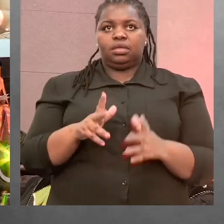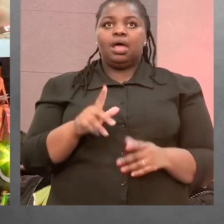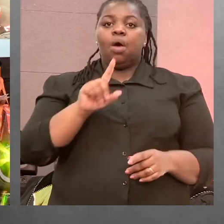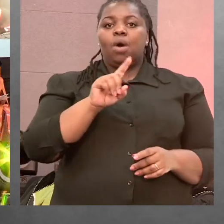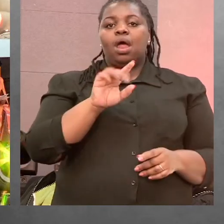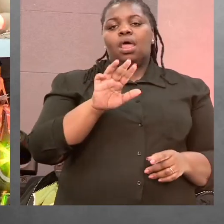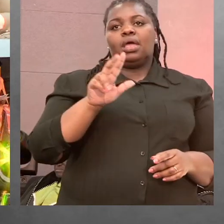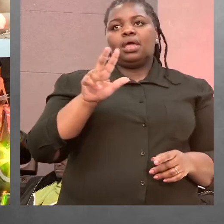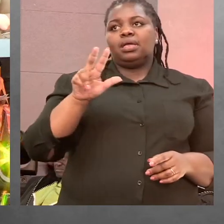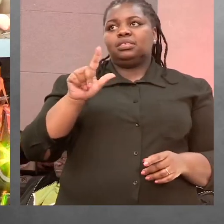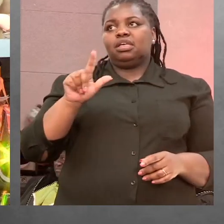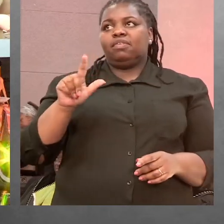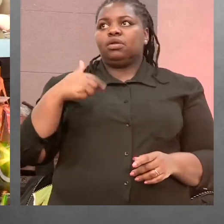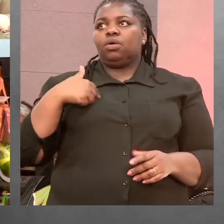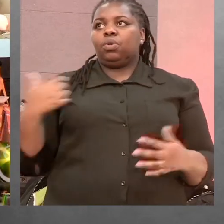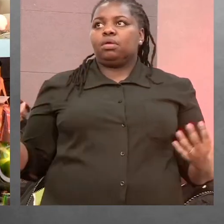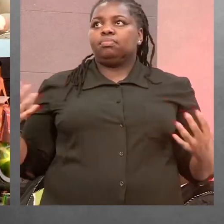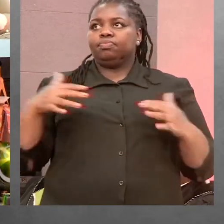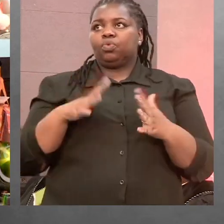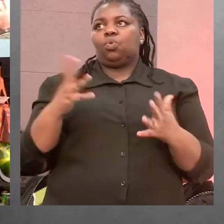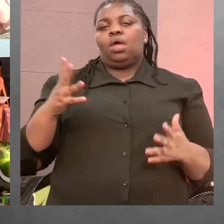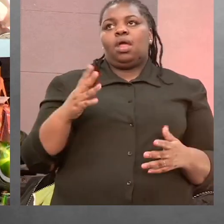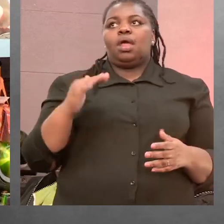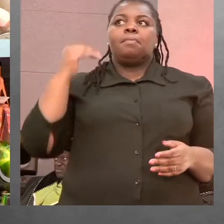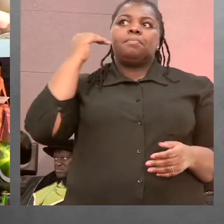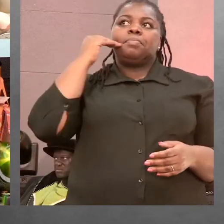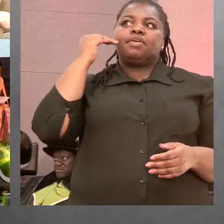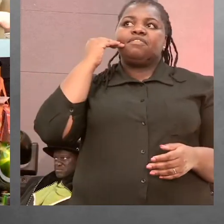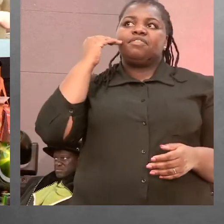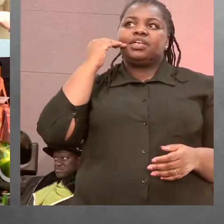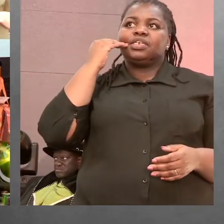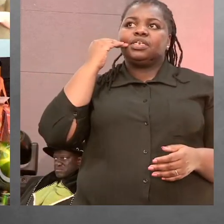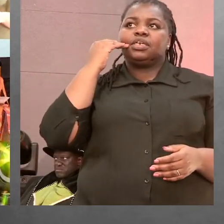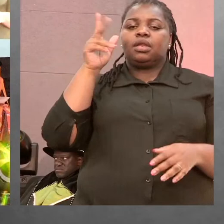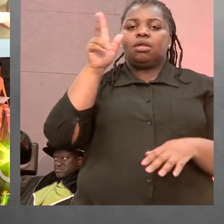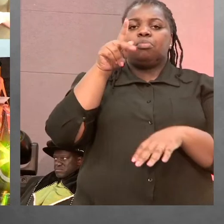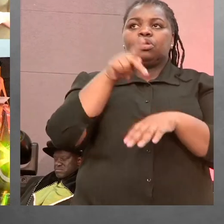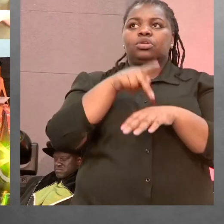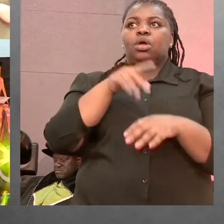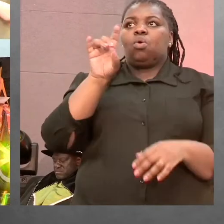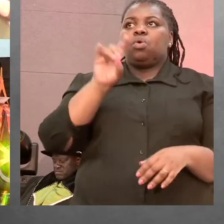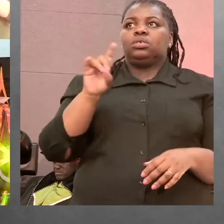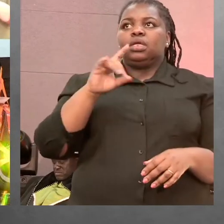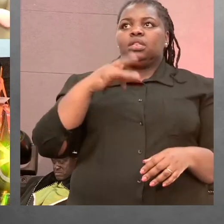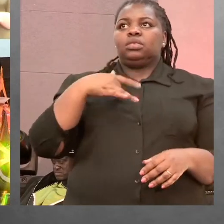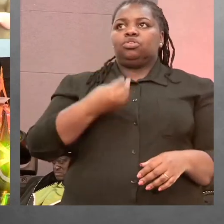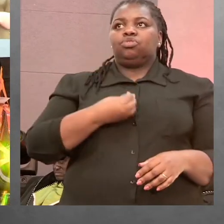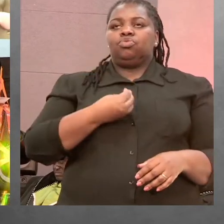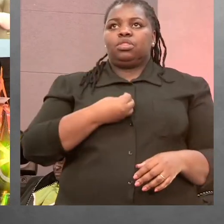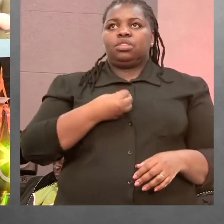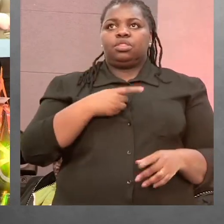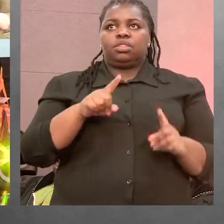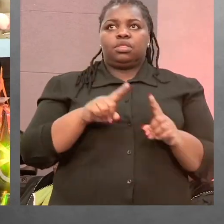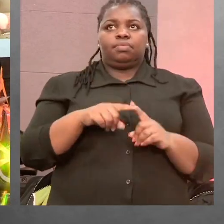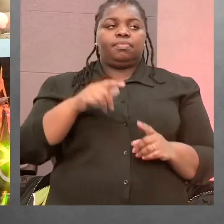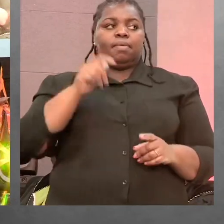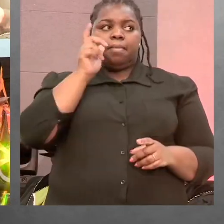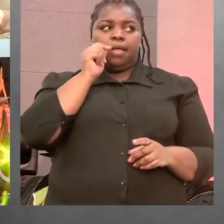1987, we gathered in Bramfontein at the Protea Hotel as young women and men